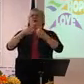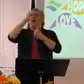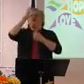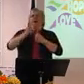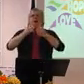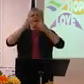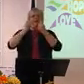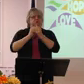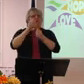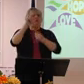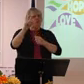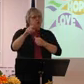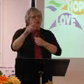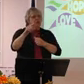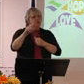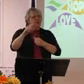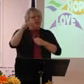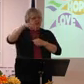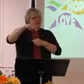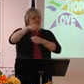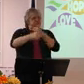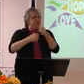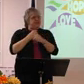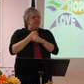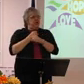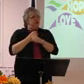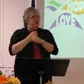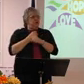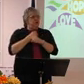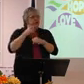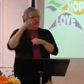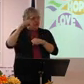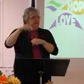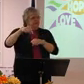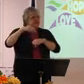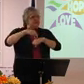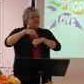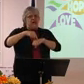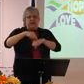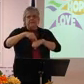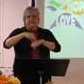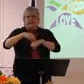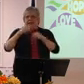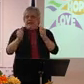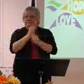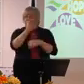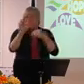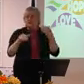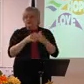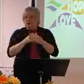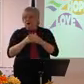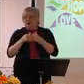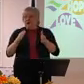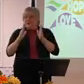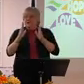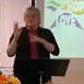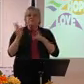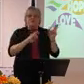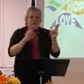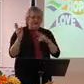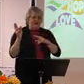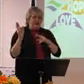God has been with you this year in this time. And most of all, let's be